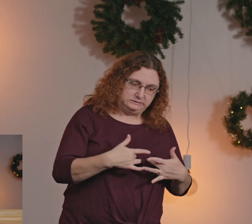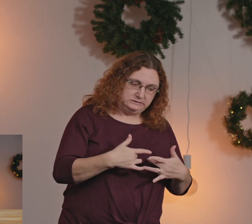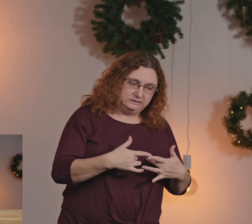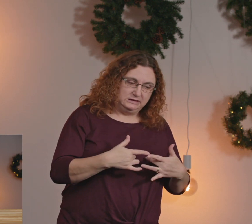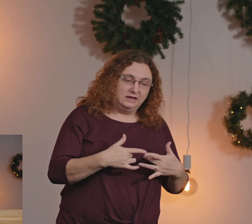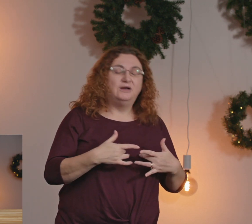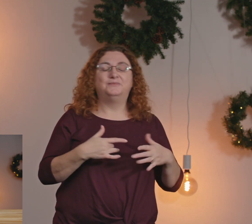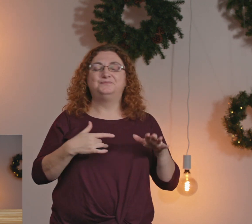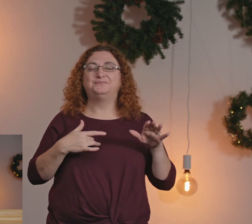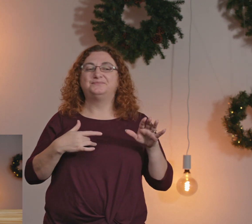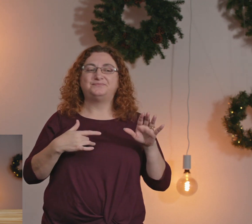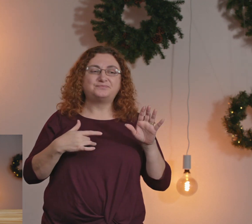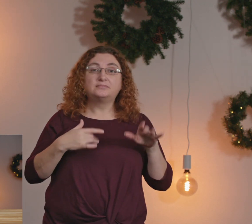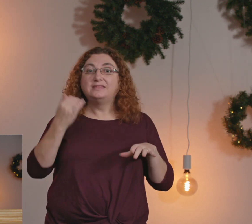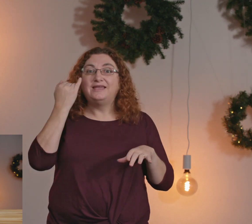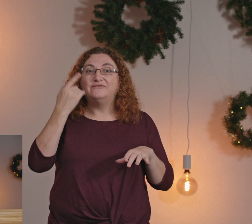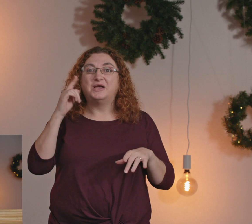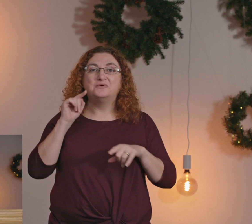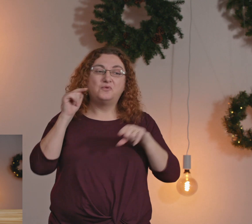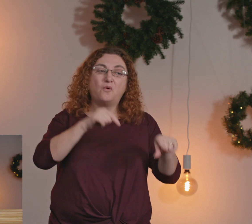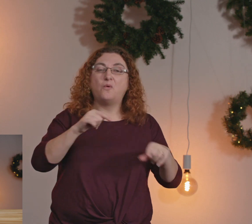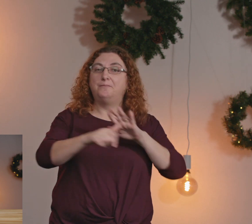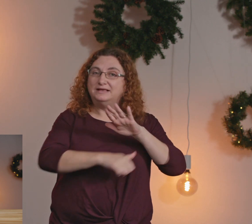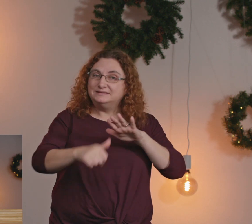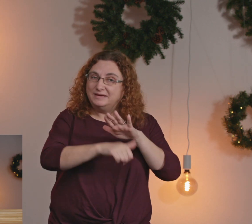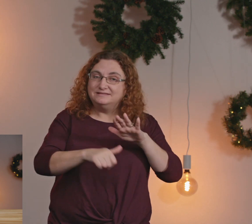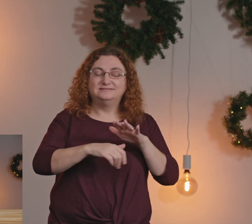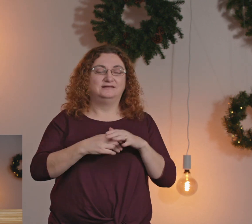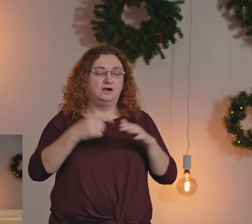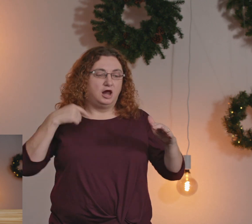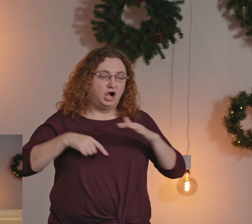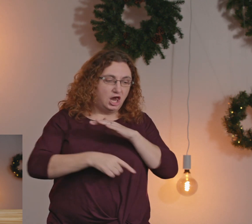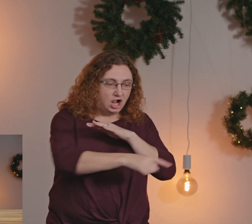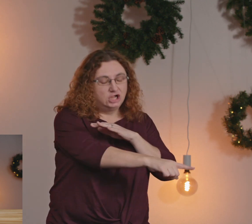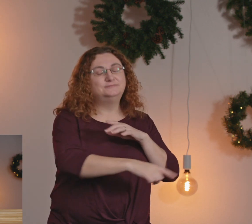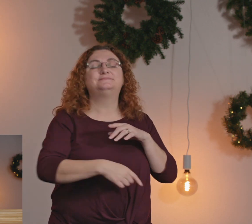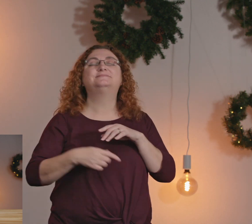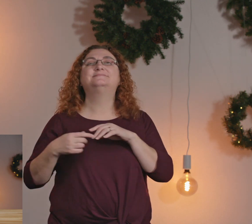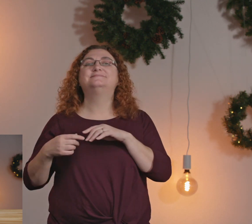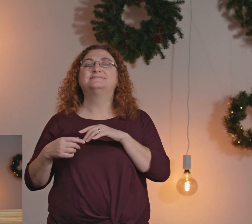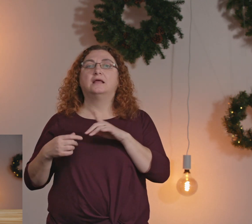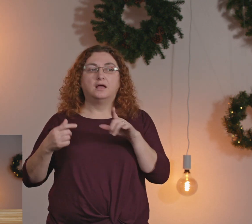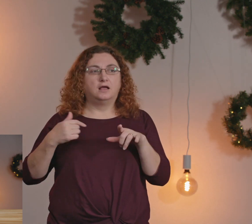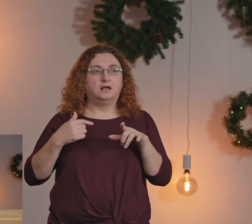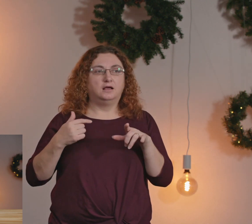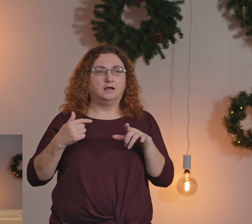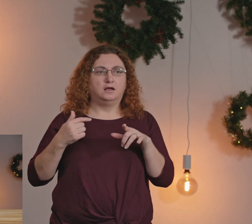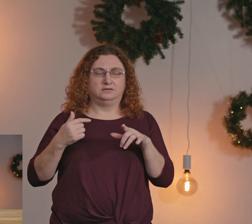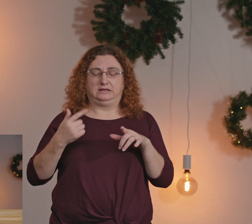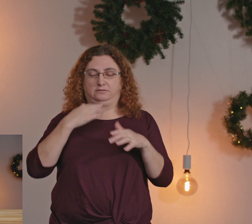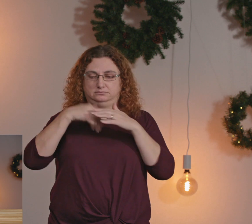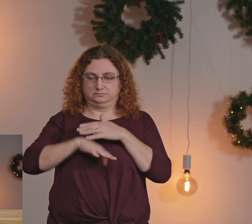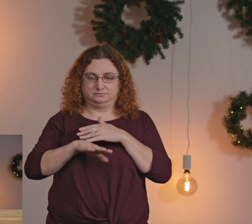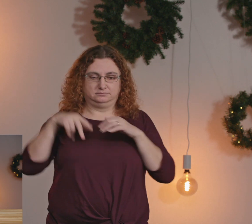of our house, my wife says, oh, can you go get something from the office, which is downstairs and through our suite and to the other end. And often I go down there and it's pitch